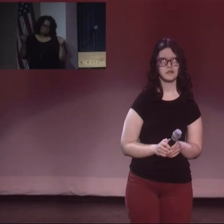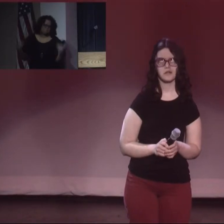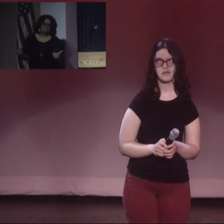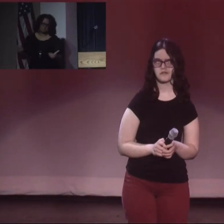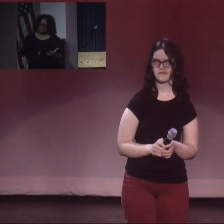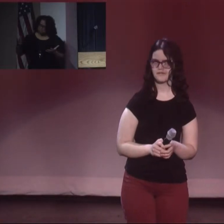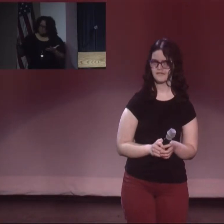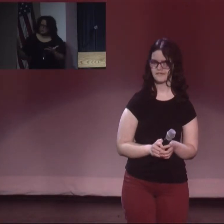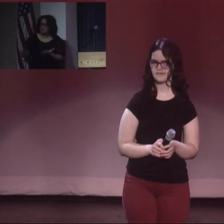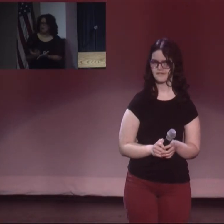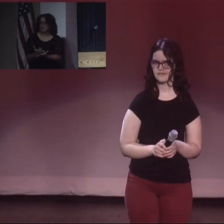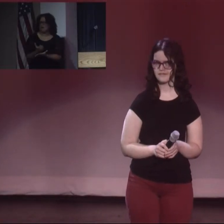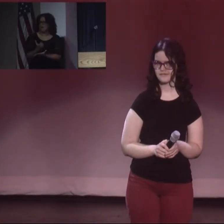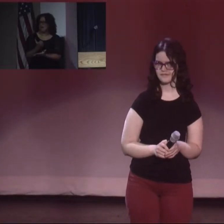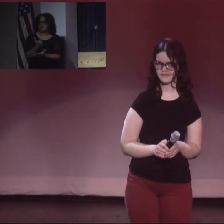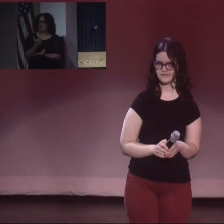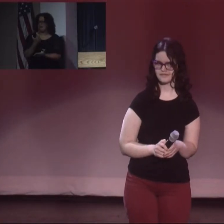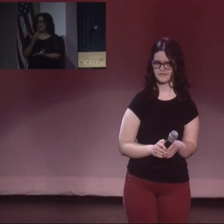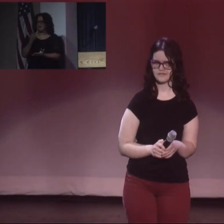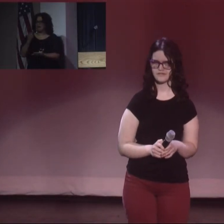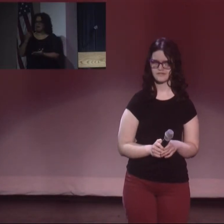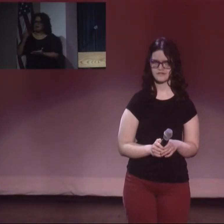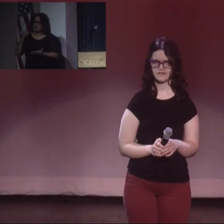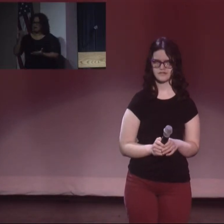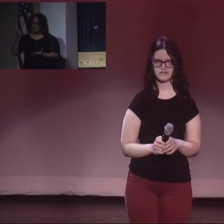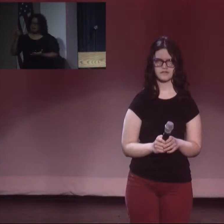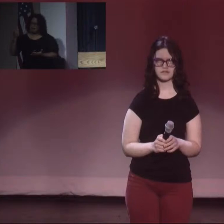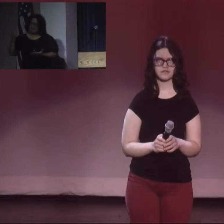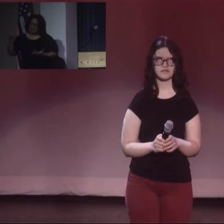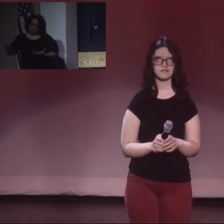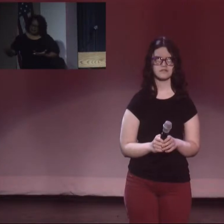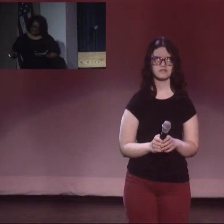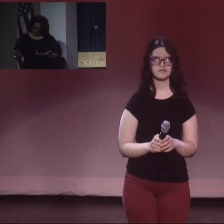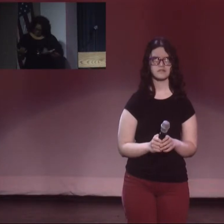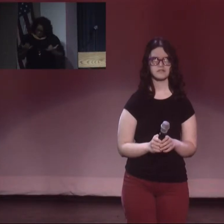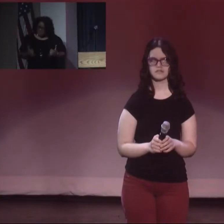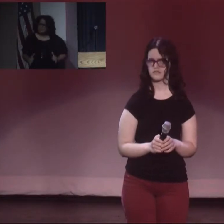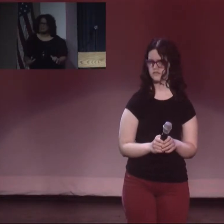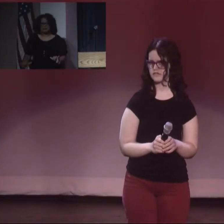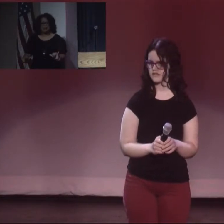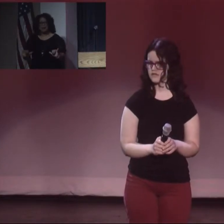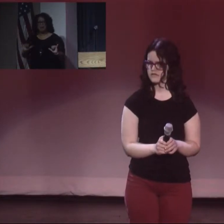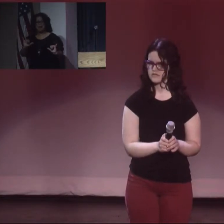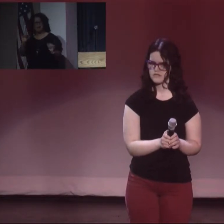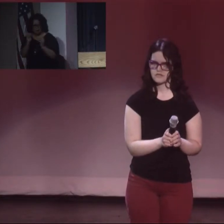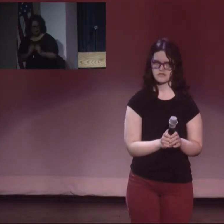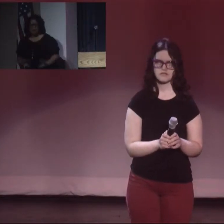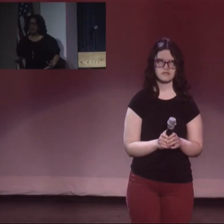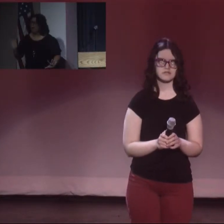then against the odds, would I still be